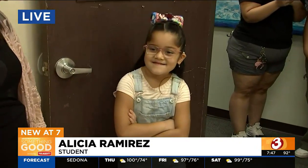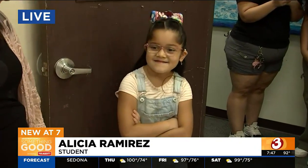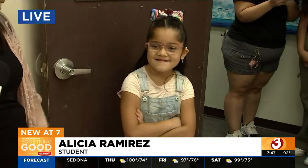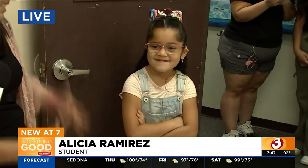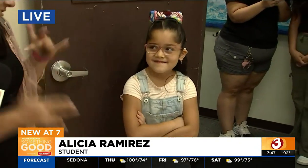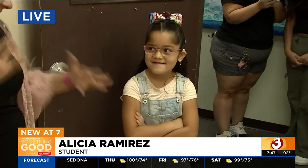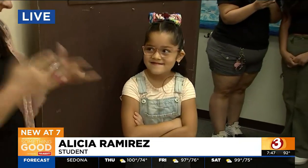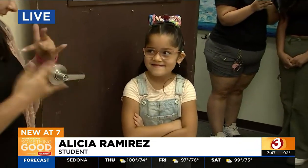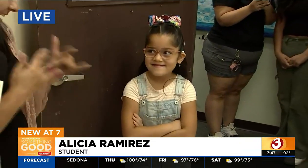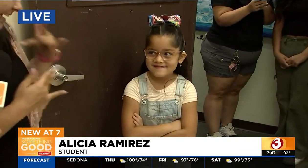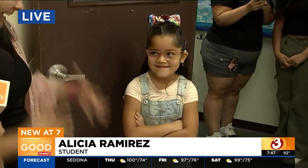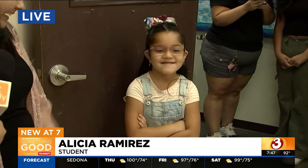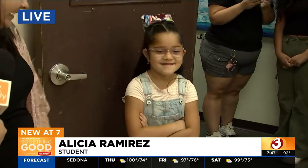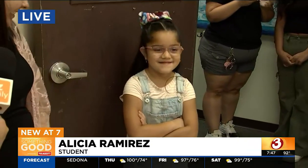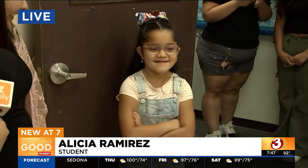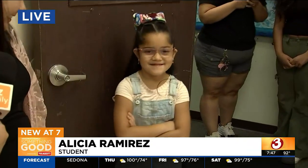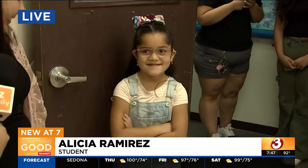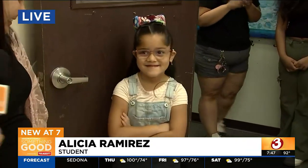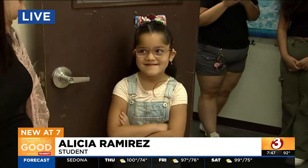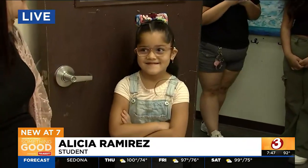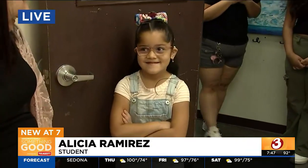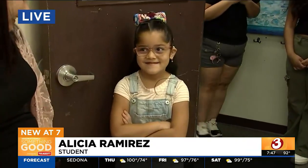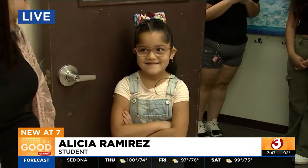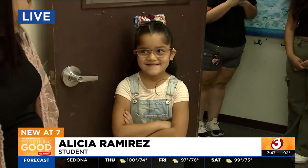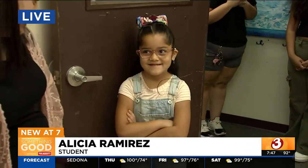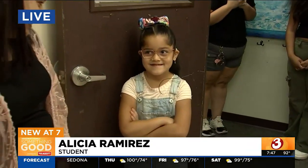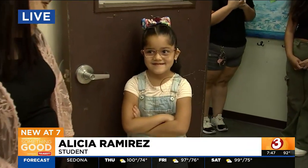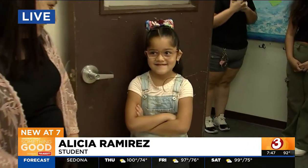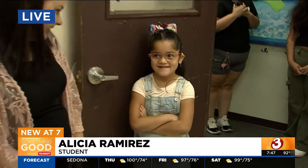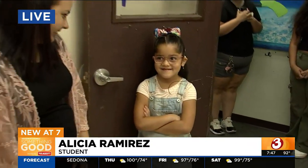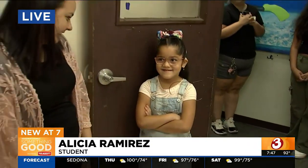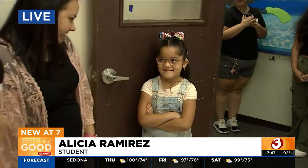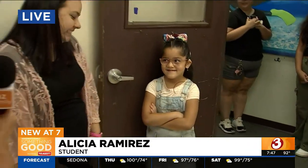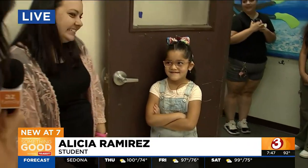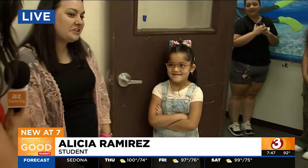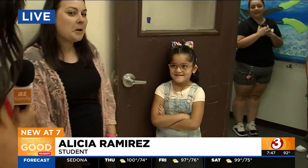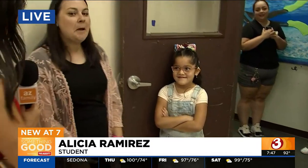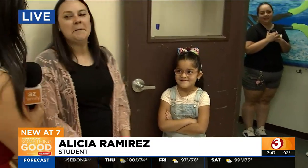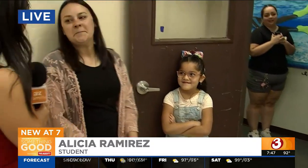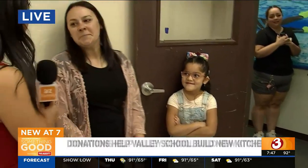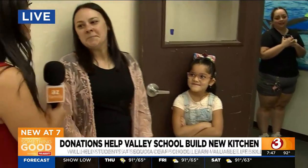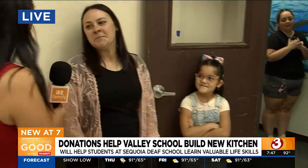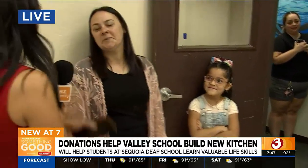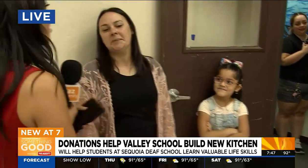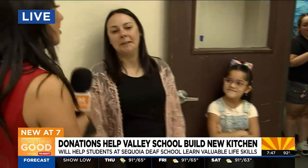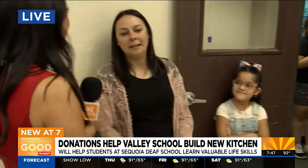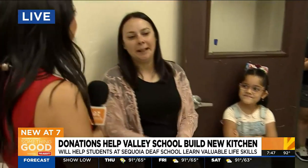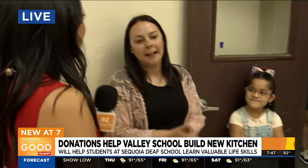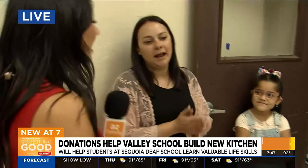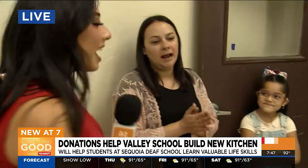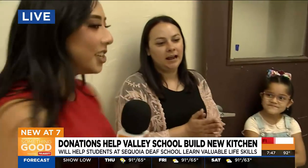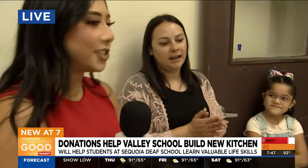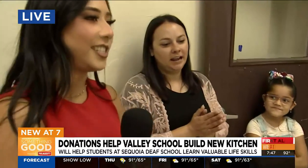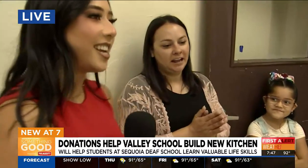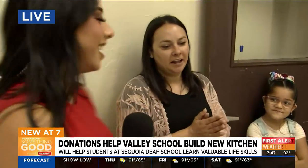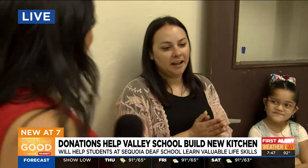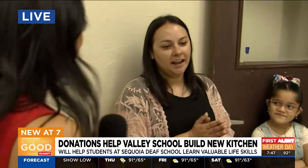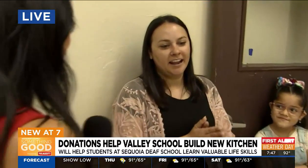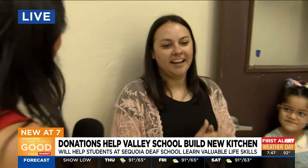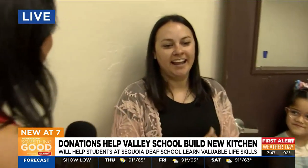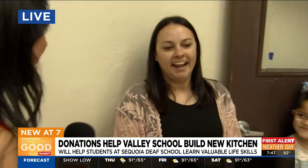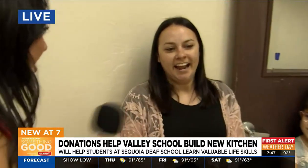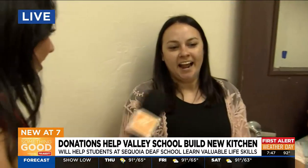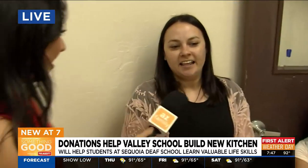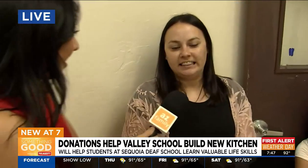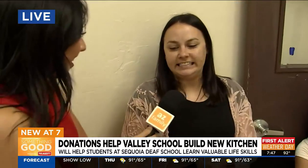Oh, that's so exciting. I can tell you're getting a little emotional about this. How hard was it to get this all together and then kind of just see it